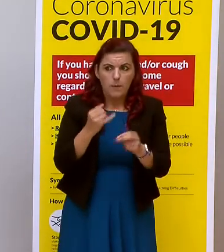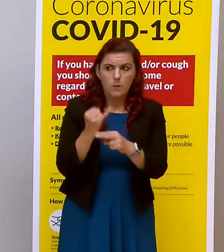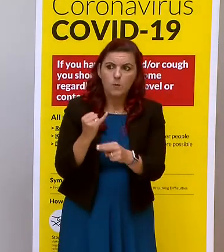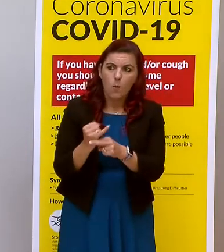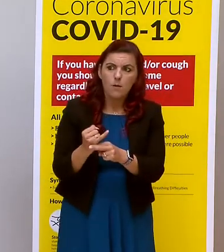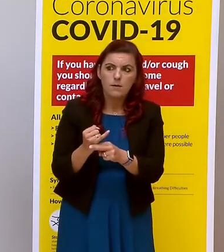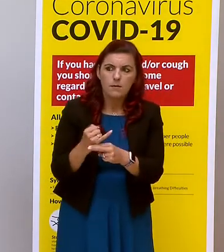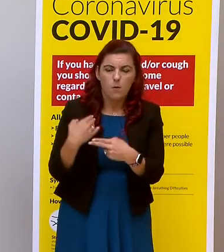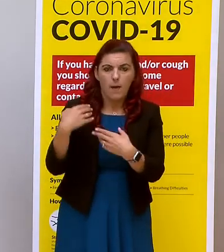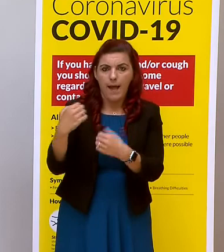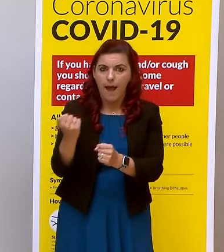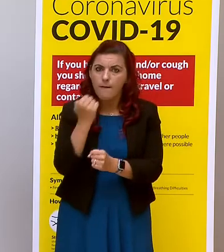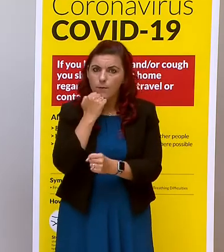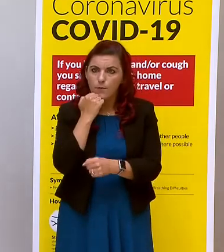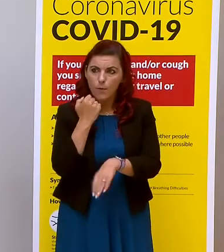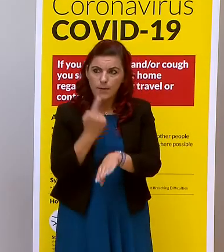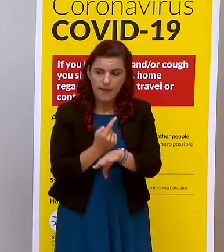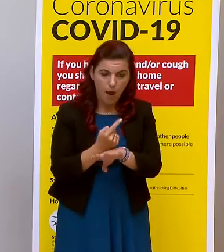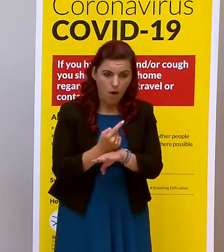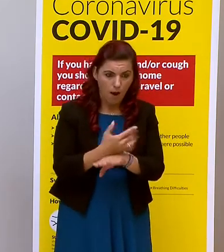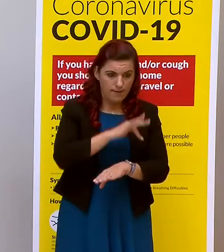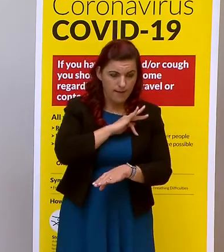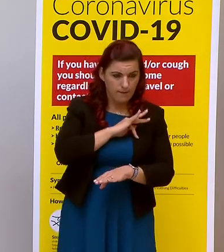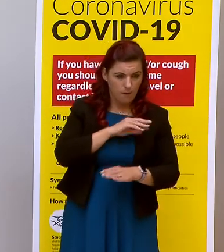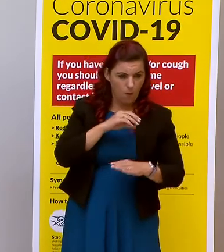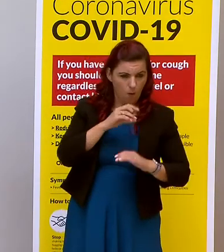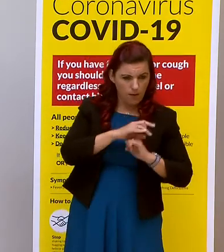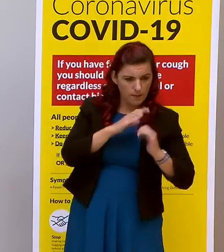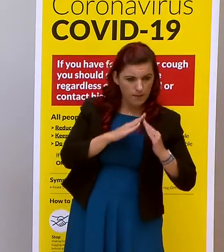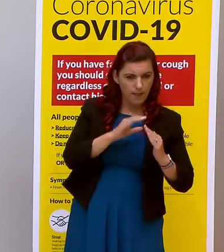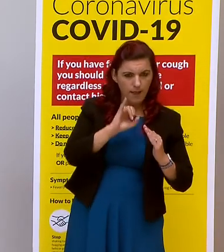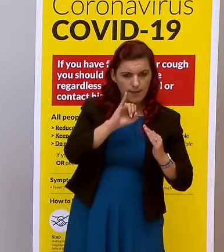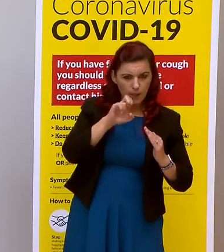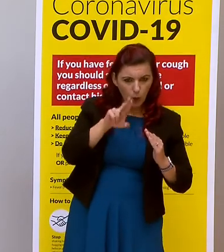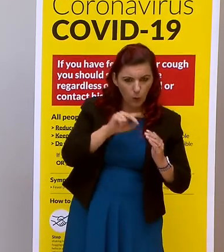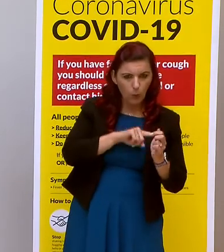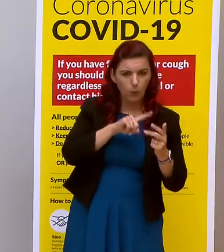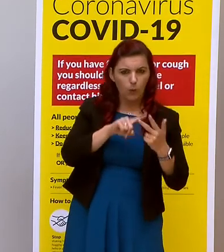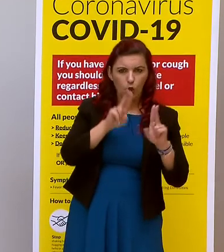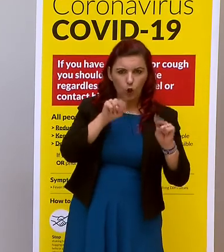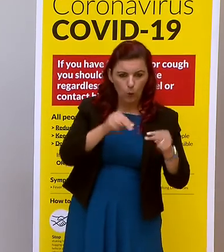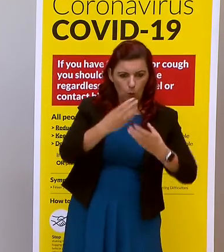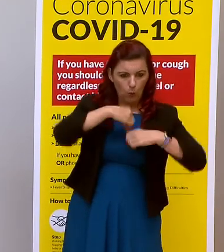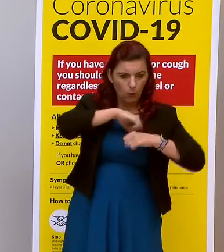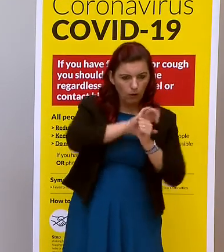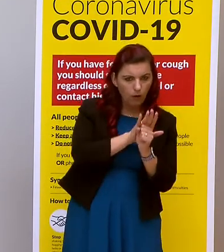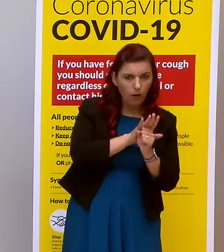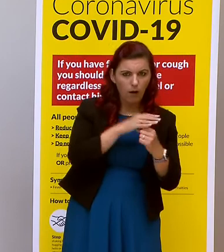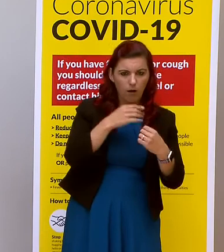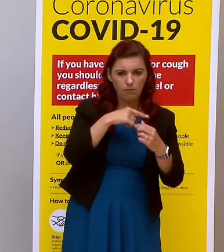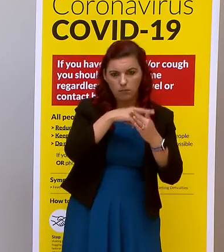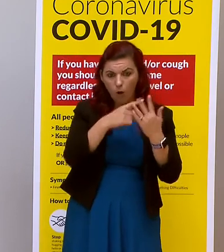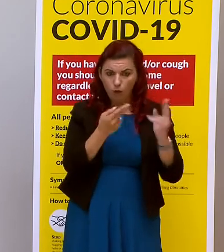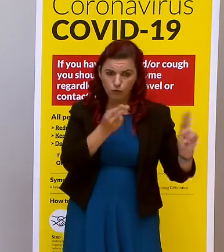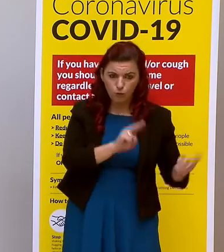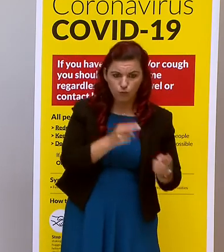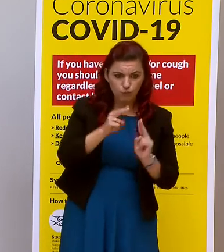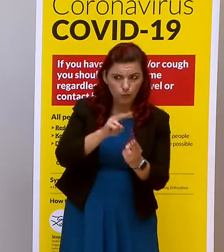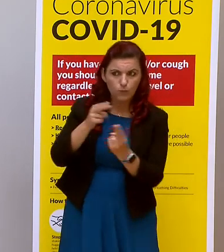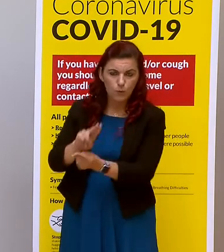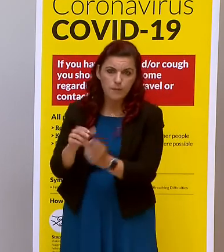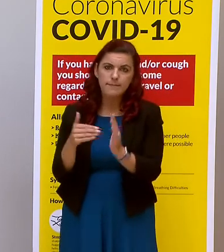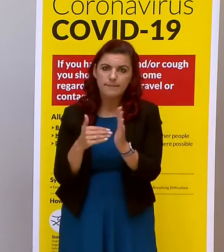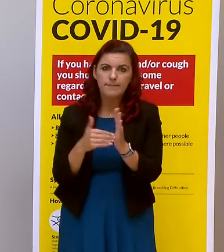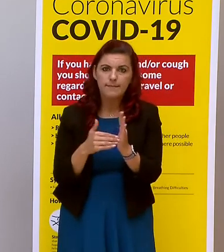those figures I just mentioned, those measurements, hospitals, ITU, new cases haven't risen dramatically. Of